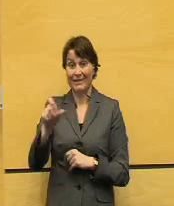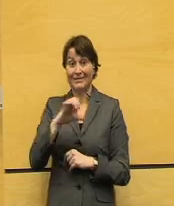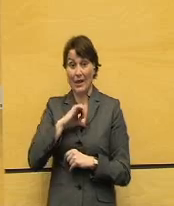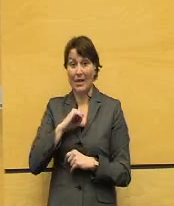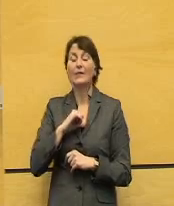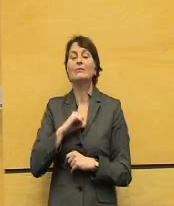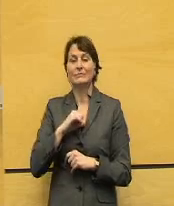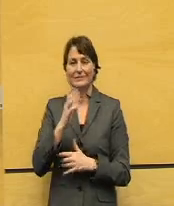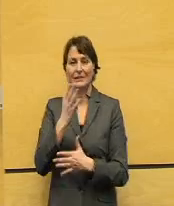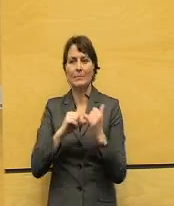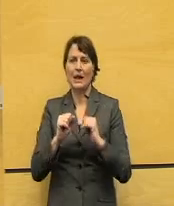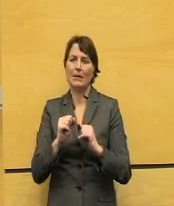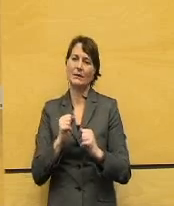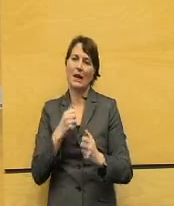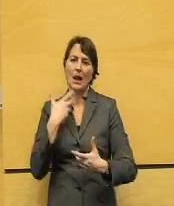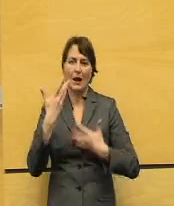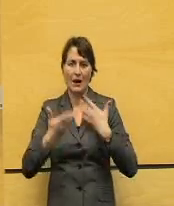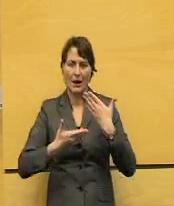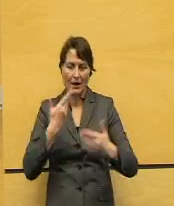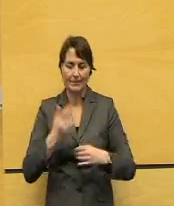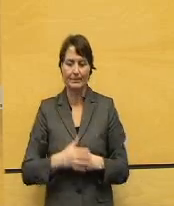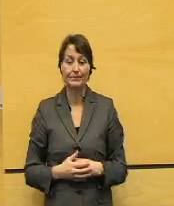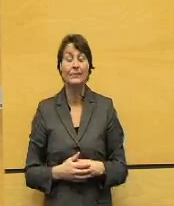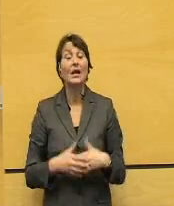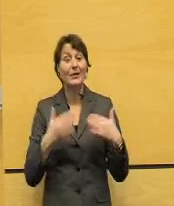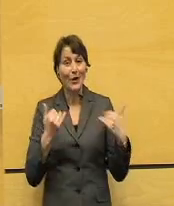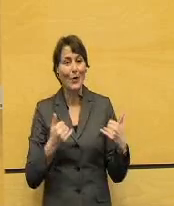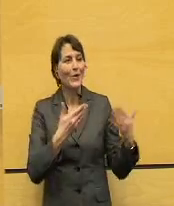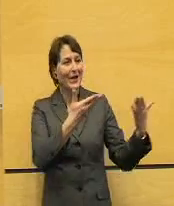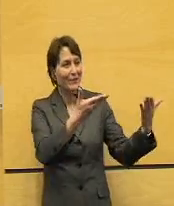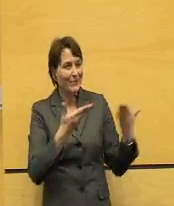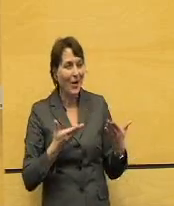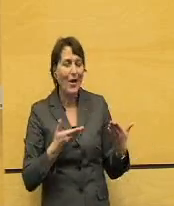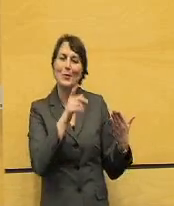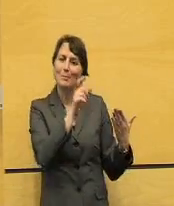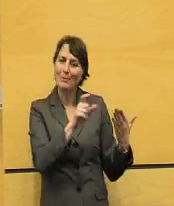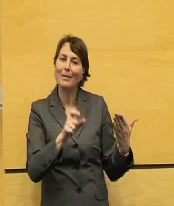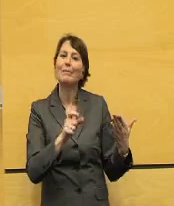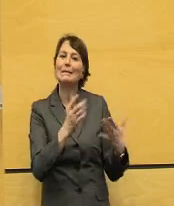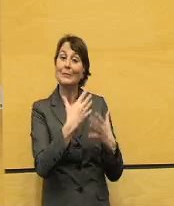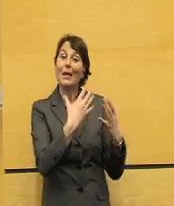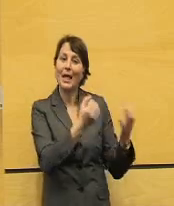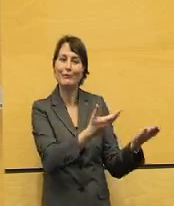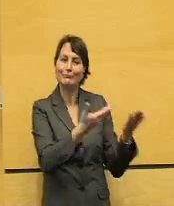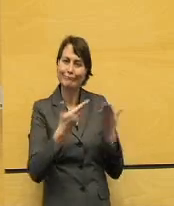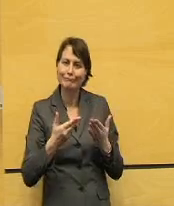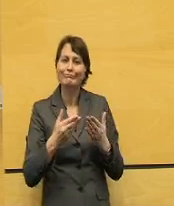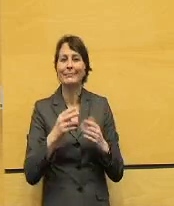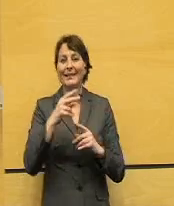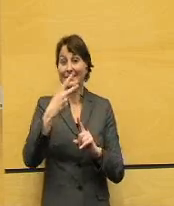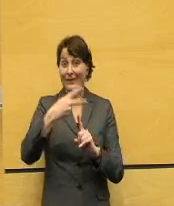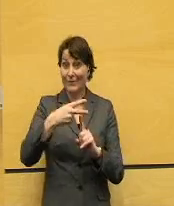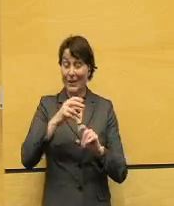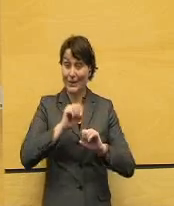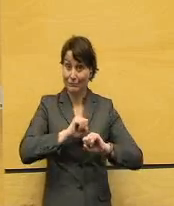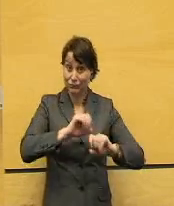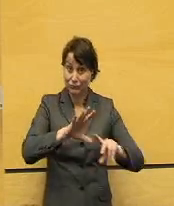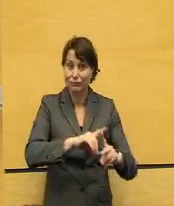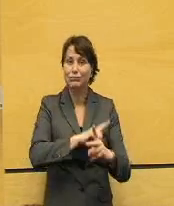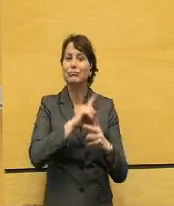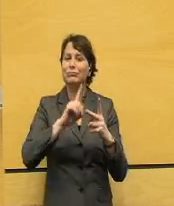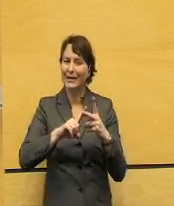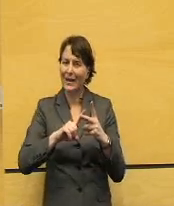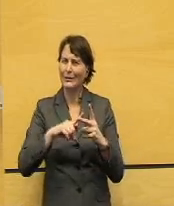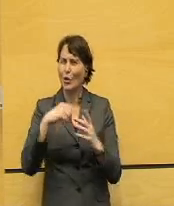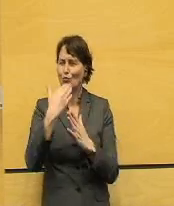nowadays persons with disability are invited to TV show, program and in the press